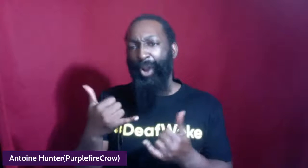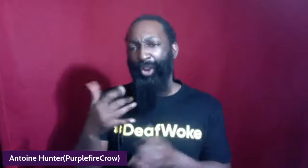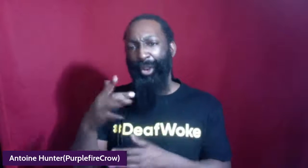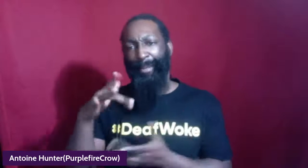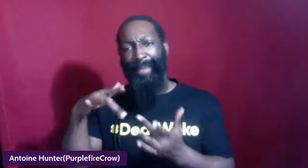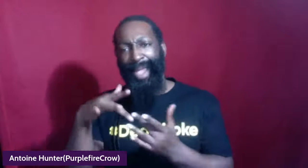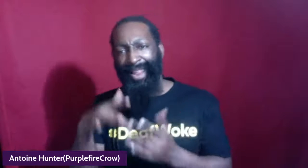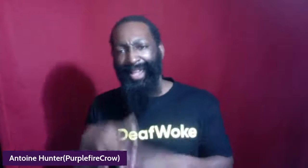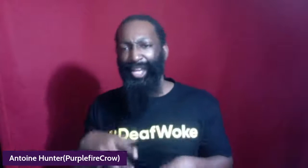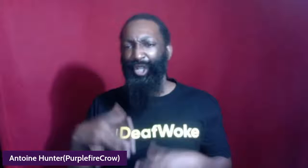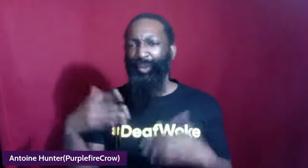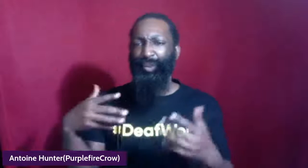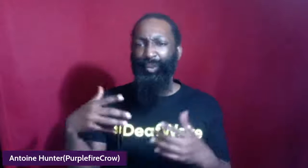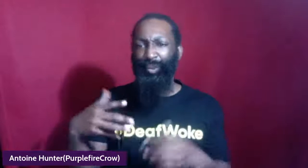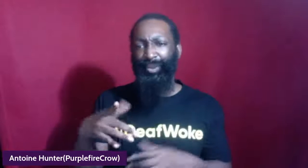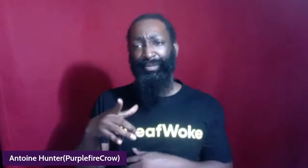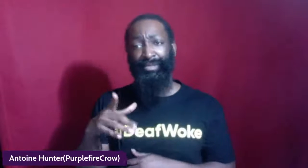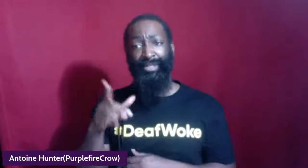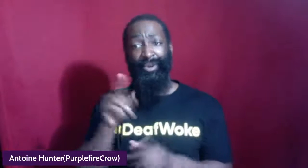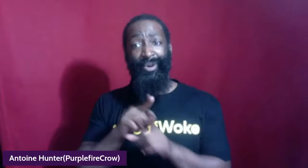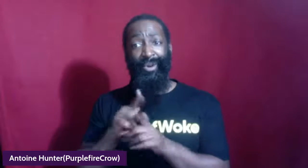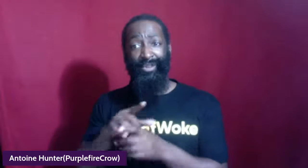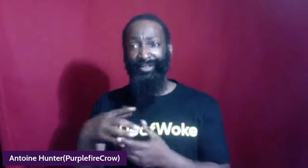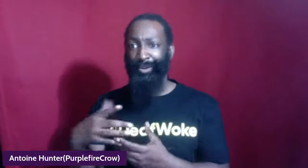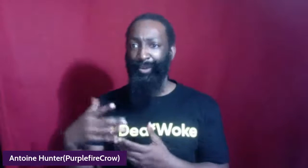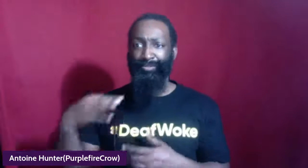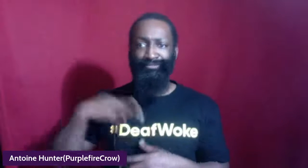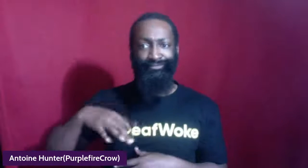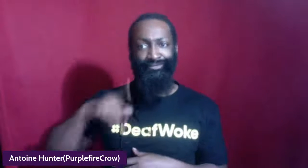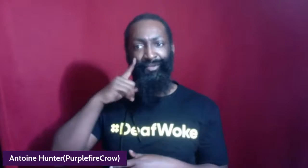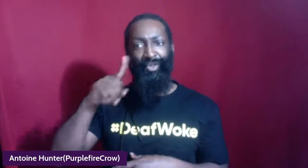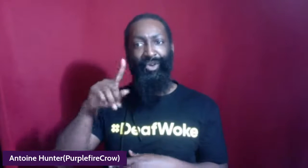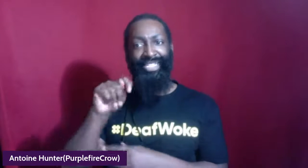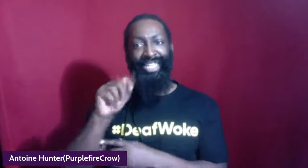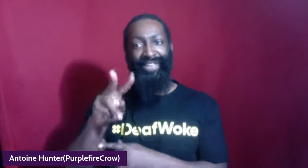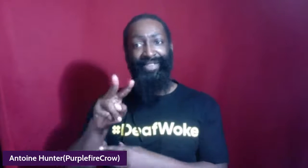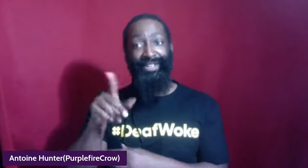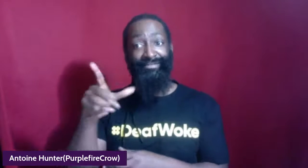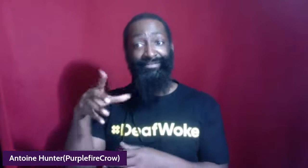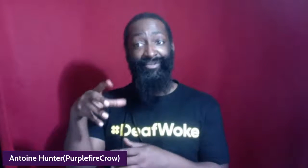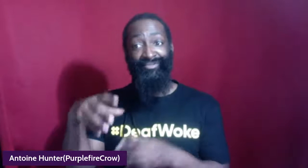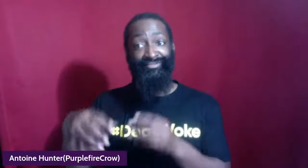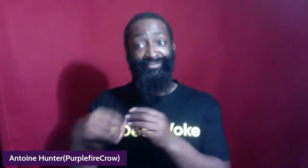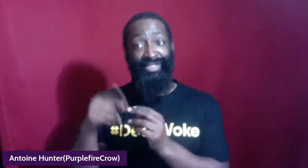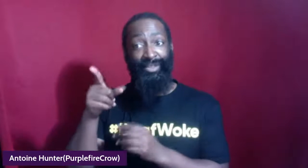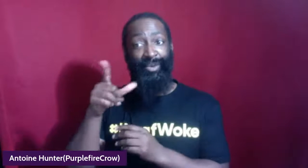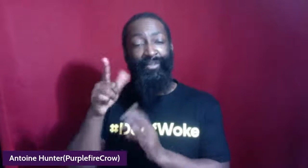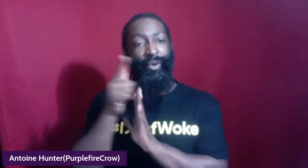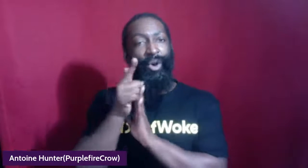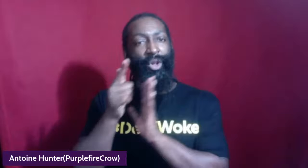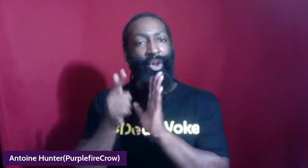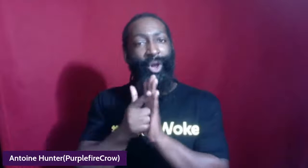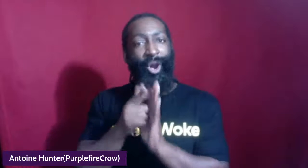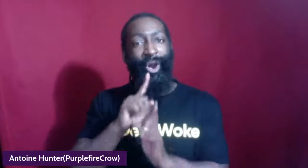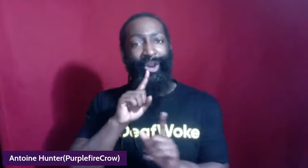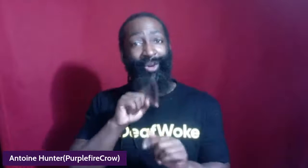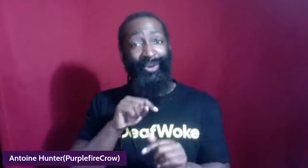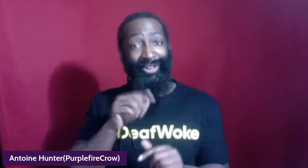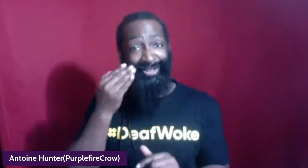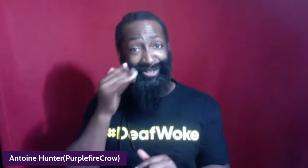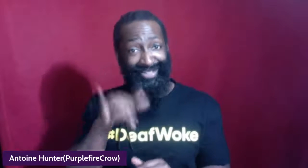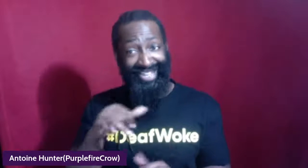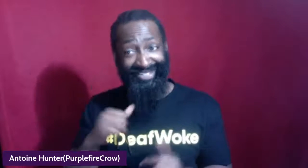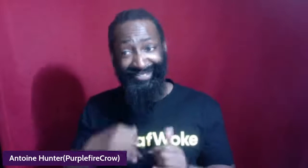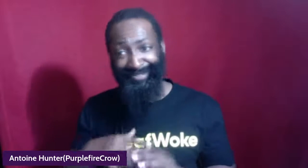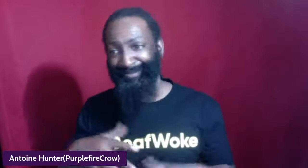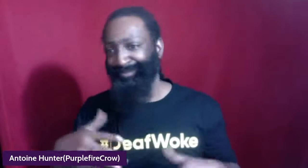That's what she got her BFA in dance for. Hip hop, modern, ballet dance techniques. Among her credits in